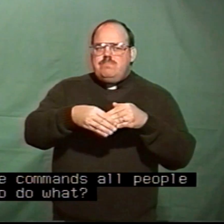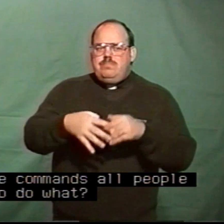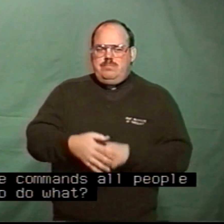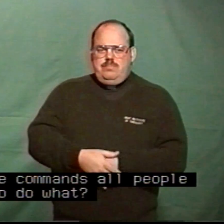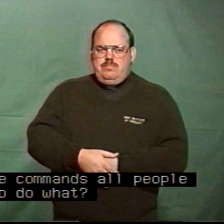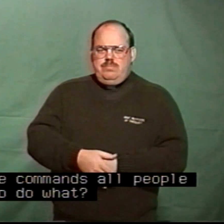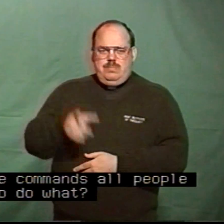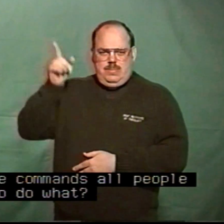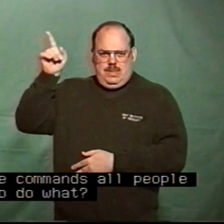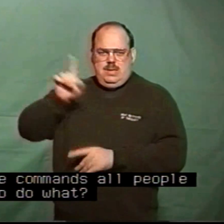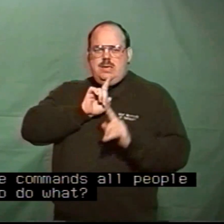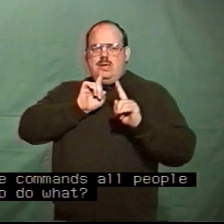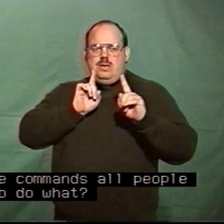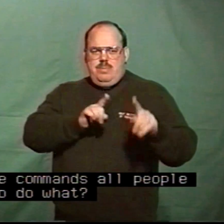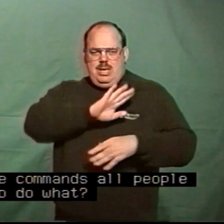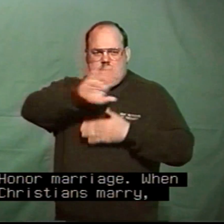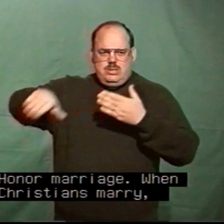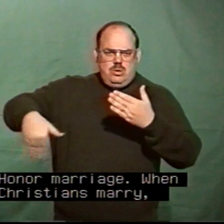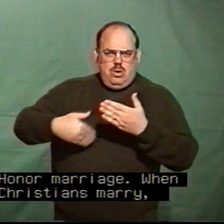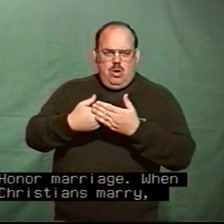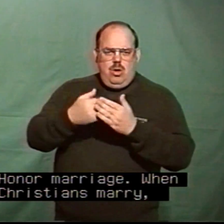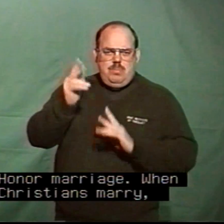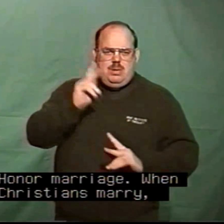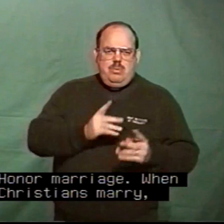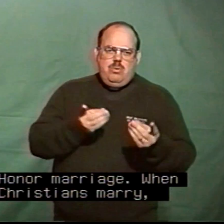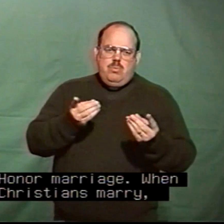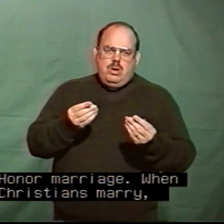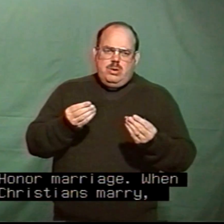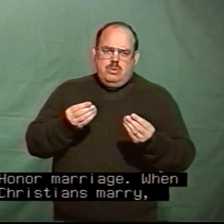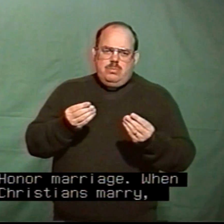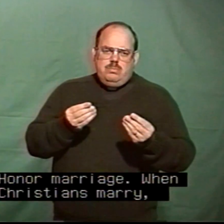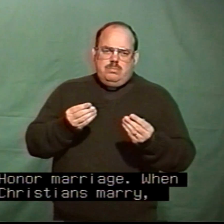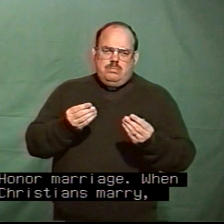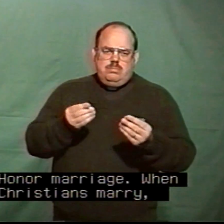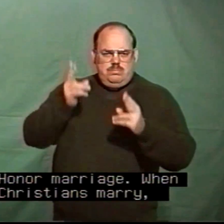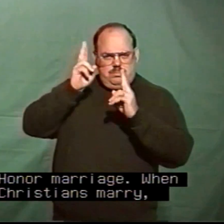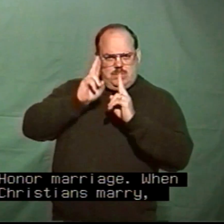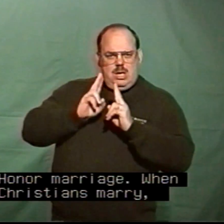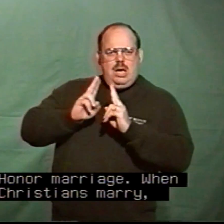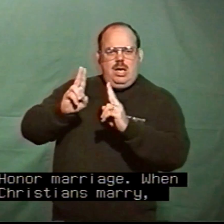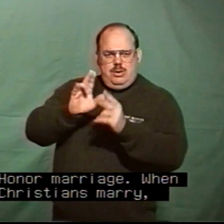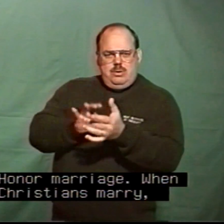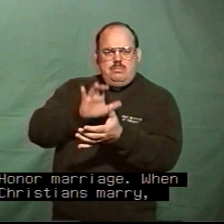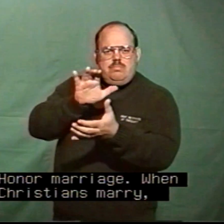all people to do what? Honor marriage. When Christians marry,